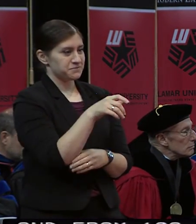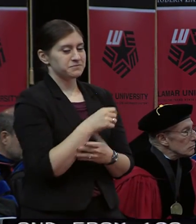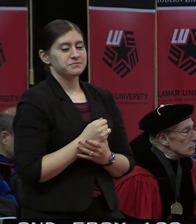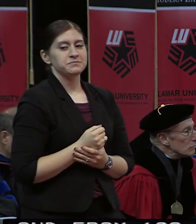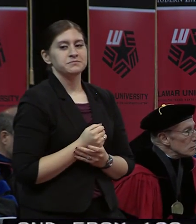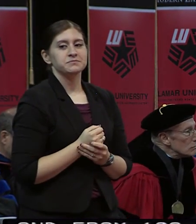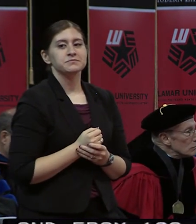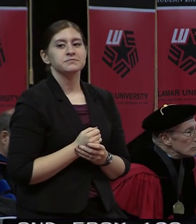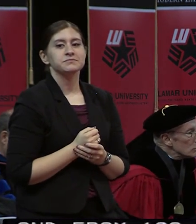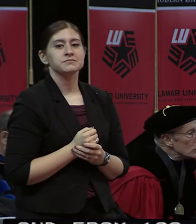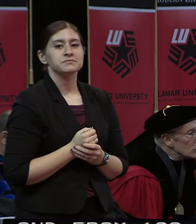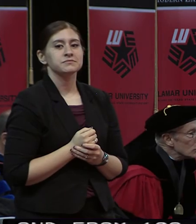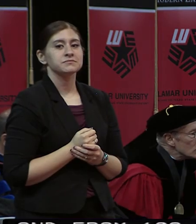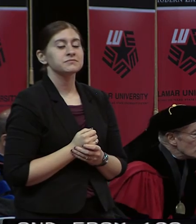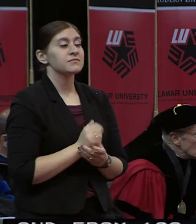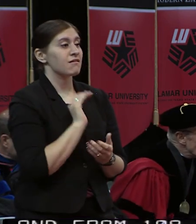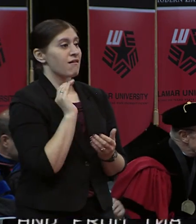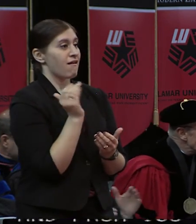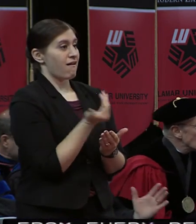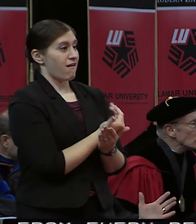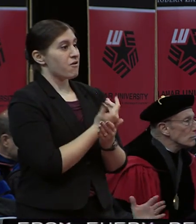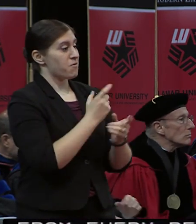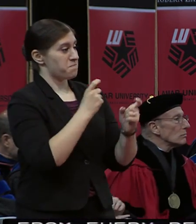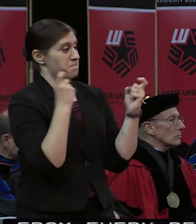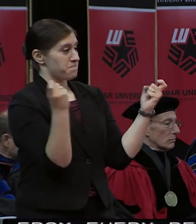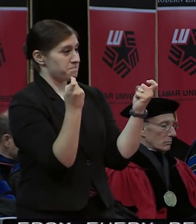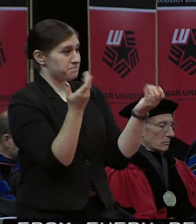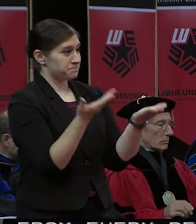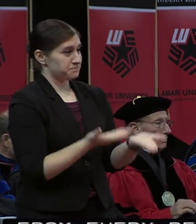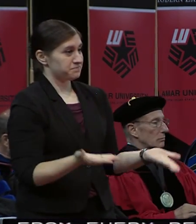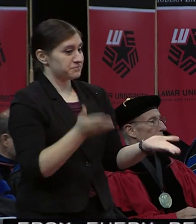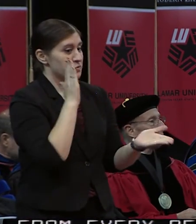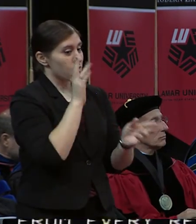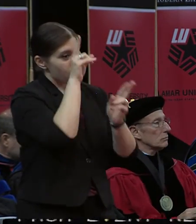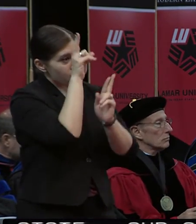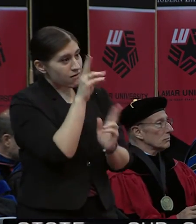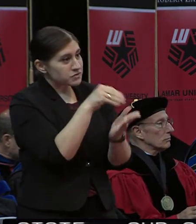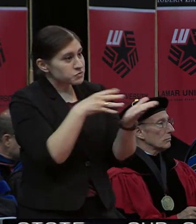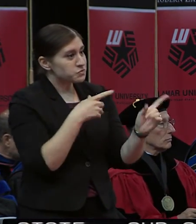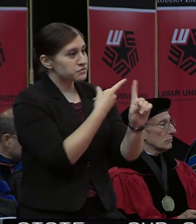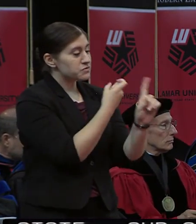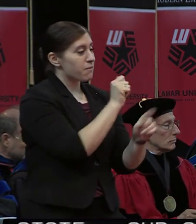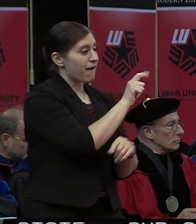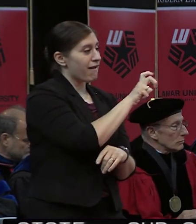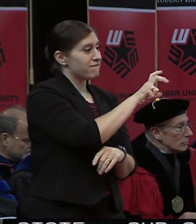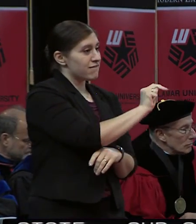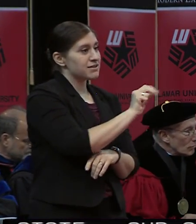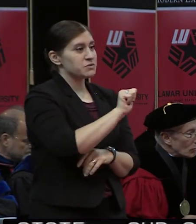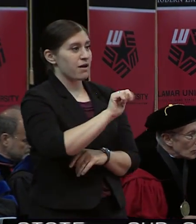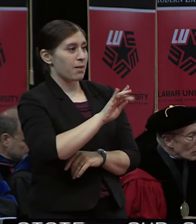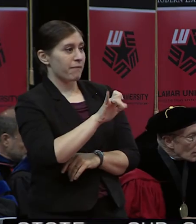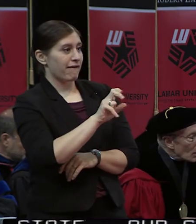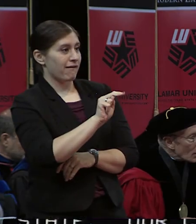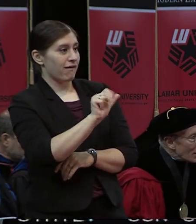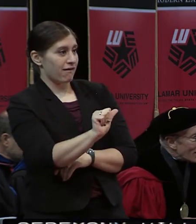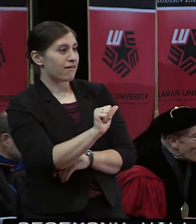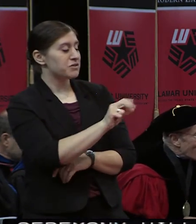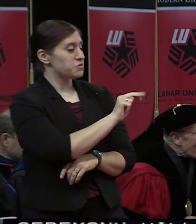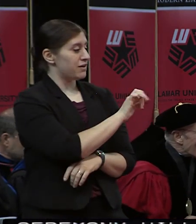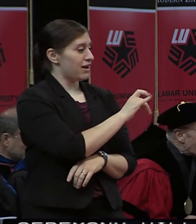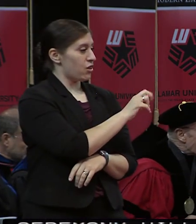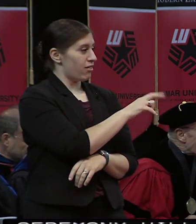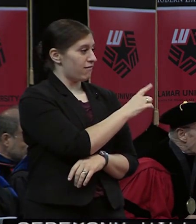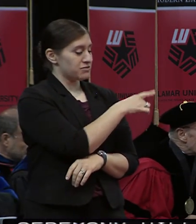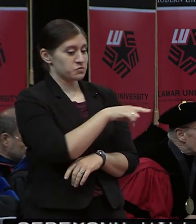state. Our commencement ceremony will honor students from Alvin to Albania, from Nederland to